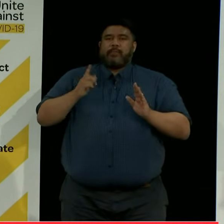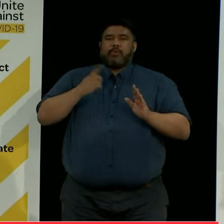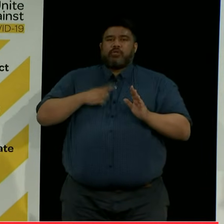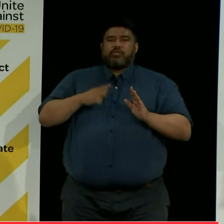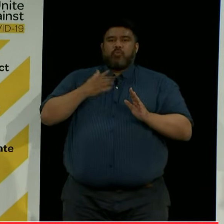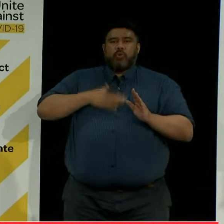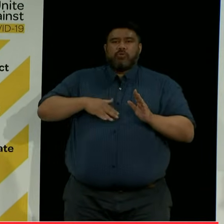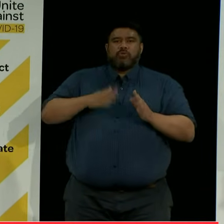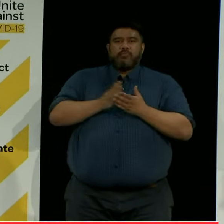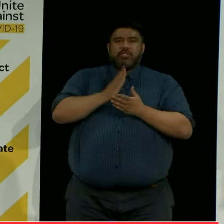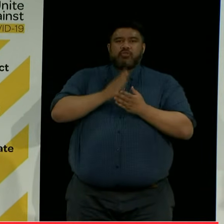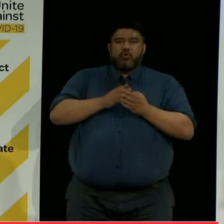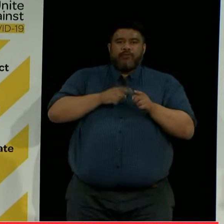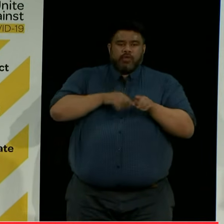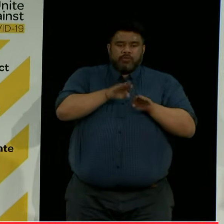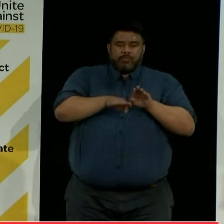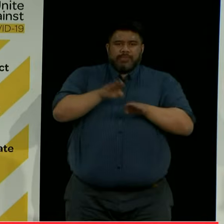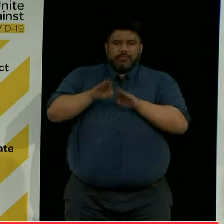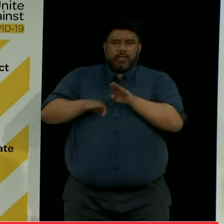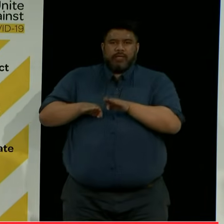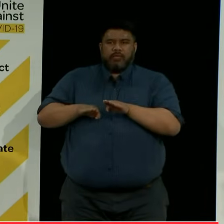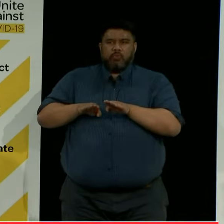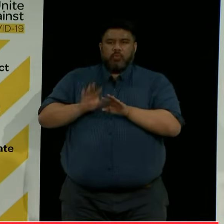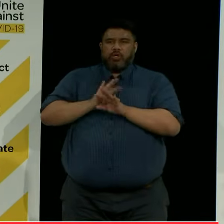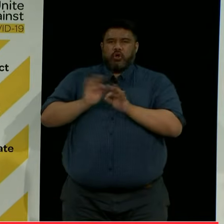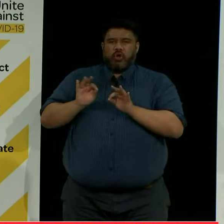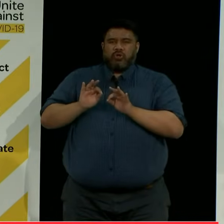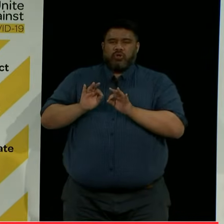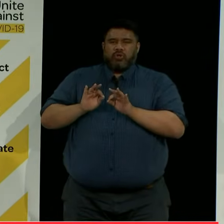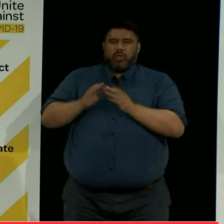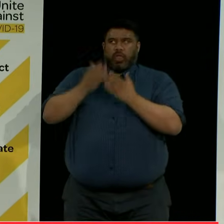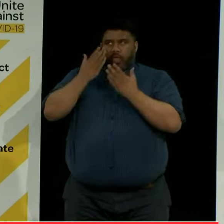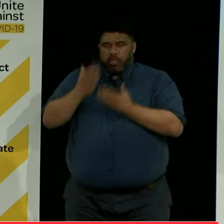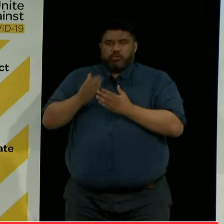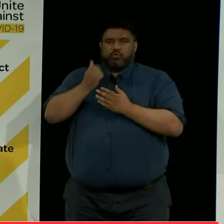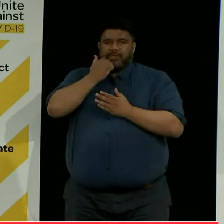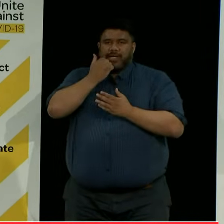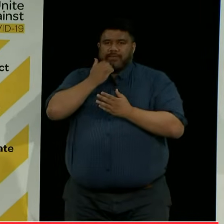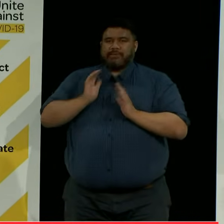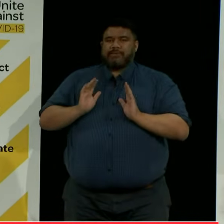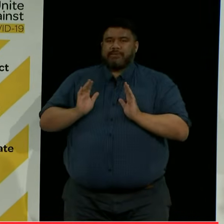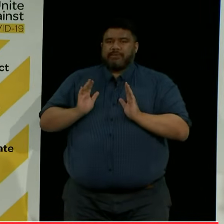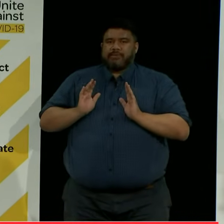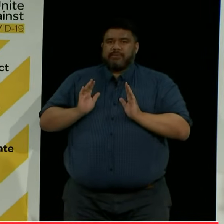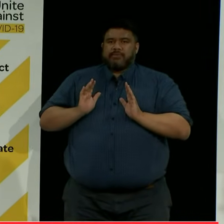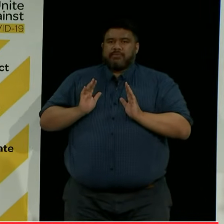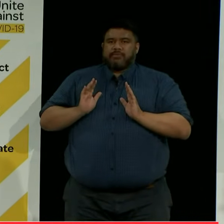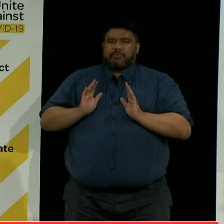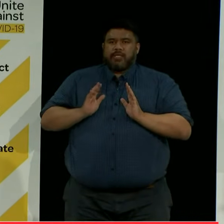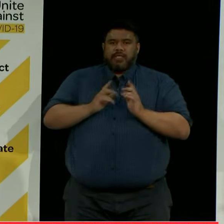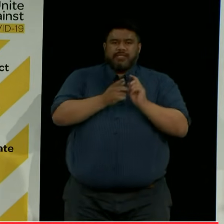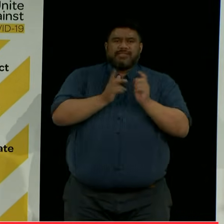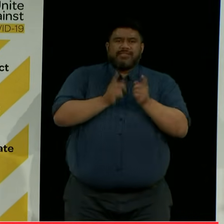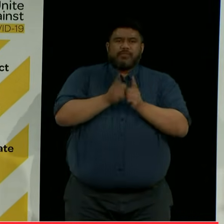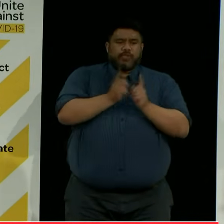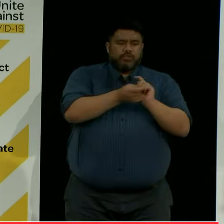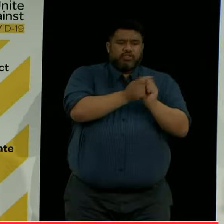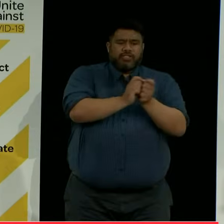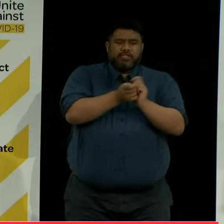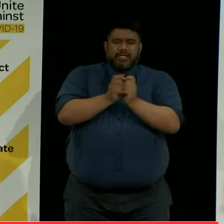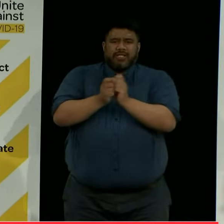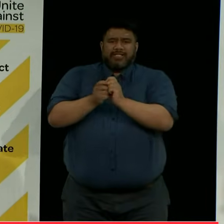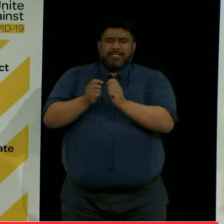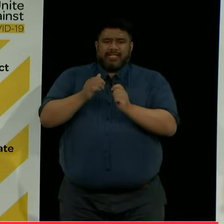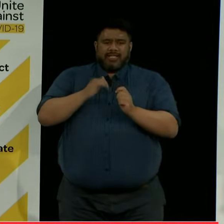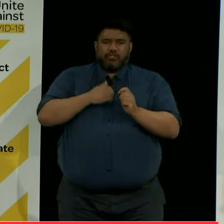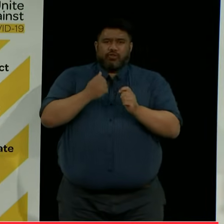in each of our assessments, and just ensure that we have a sense of the difference that some of those changes might be making,